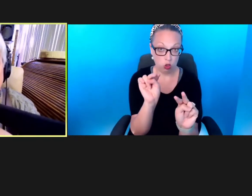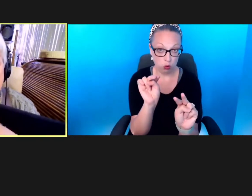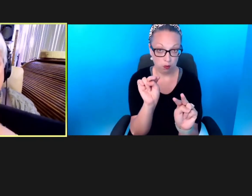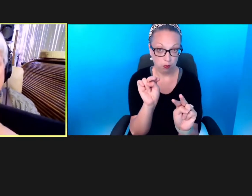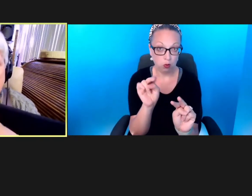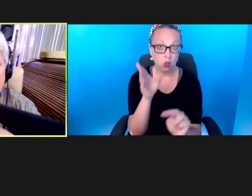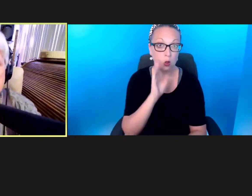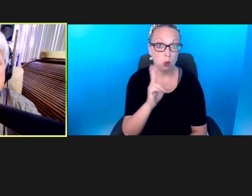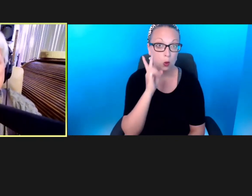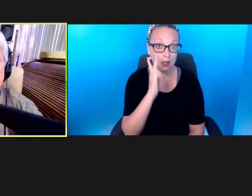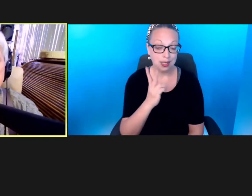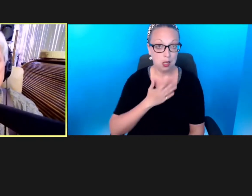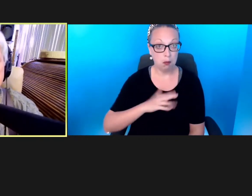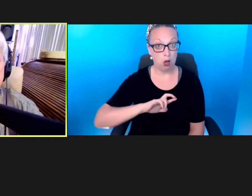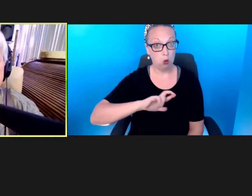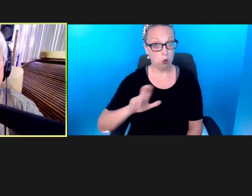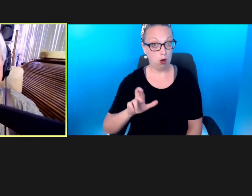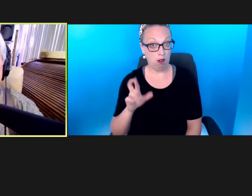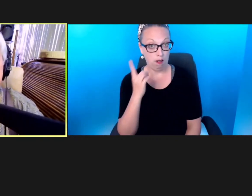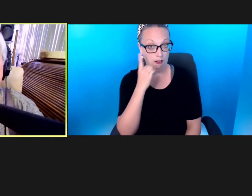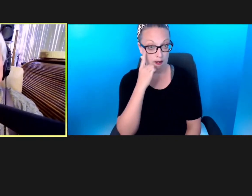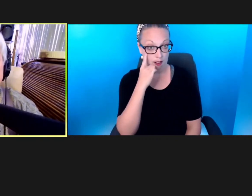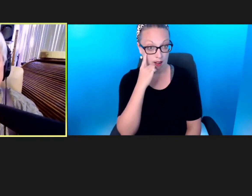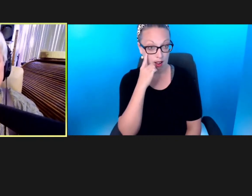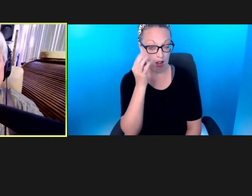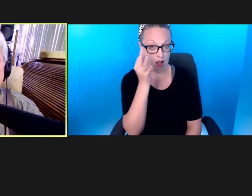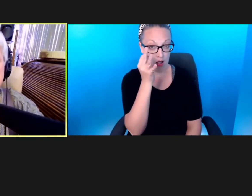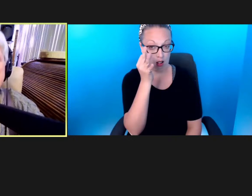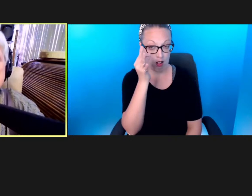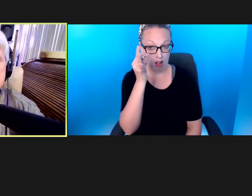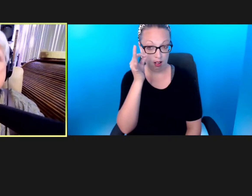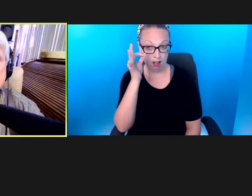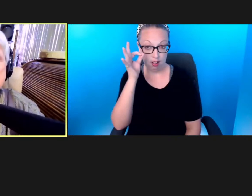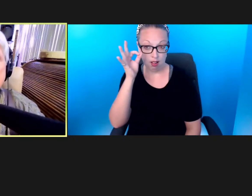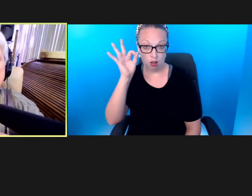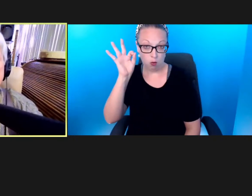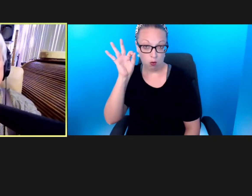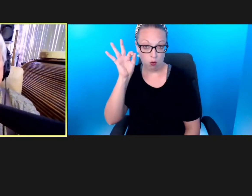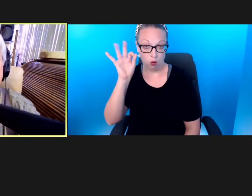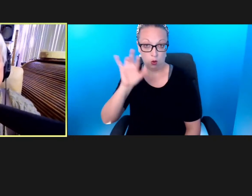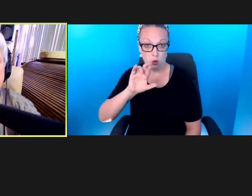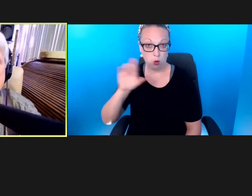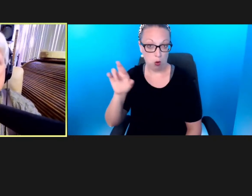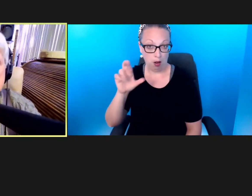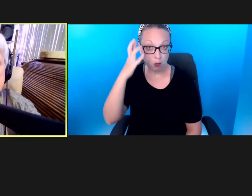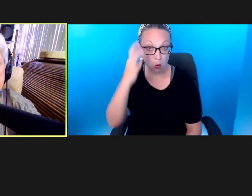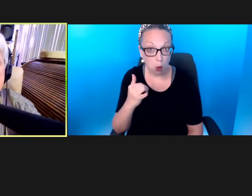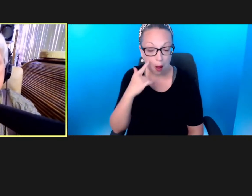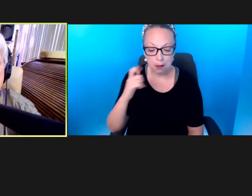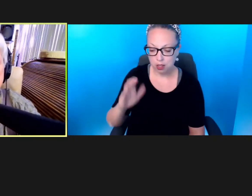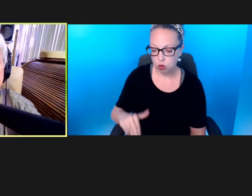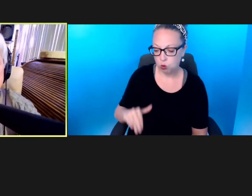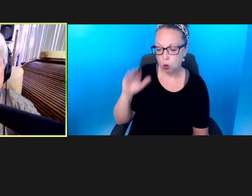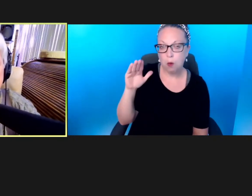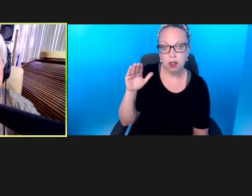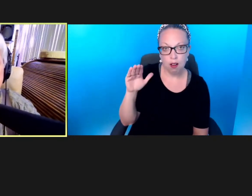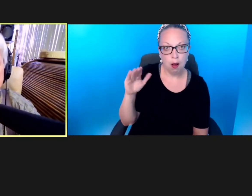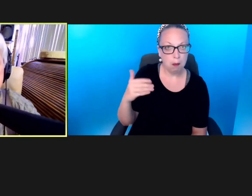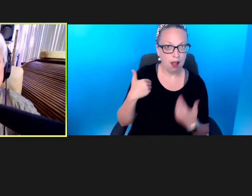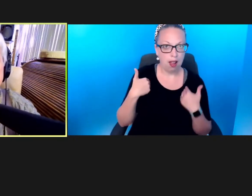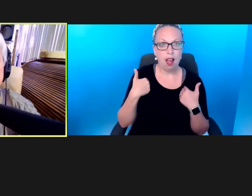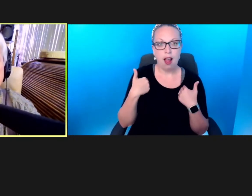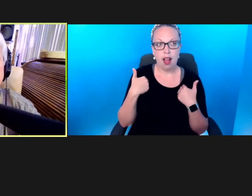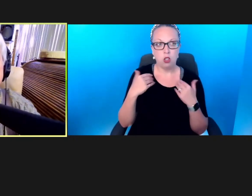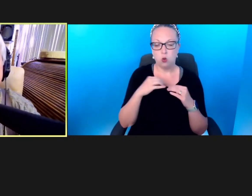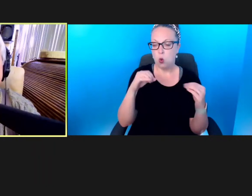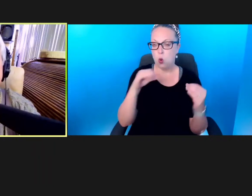that my right eye pulls to the right, because growing up I had noticed central vision was